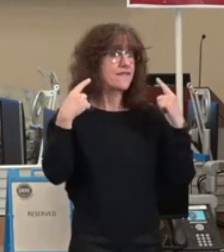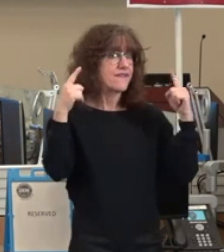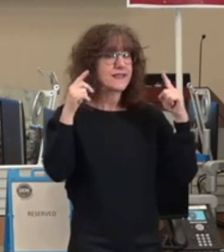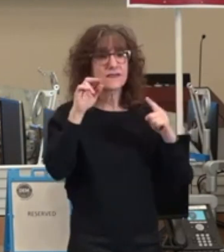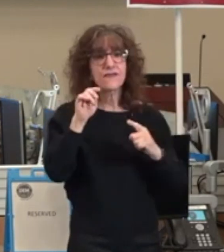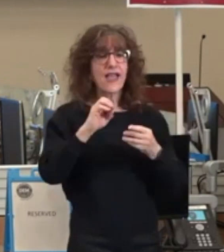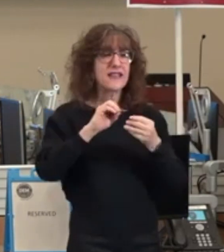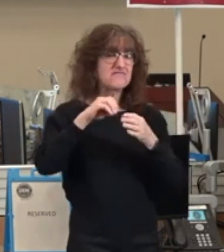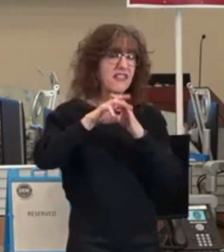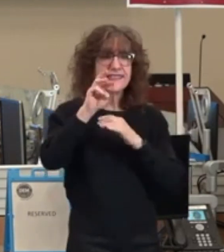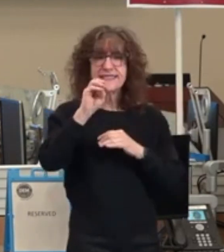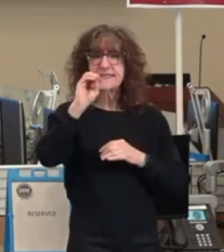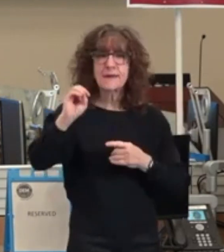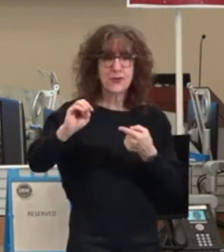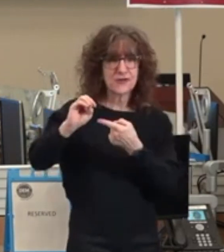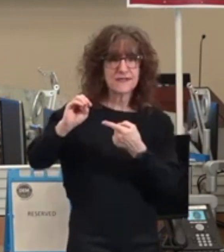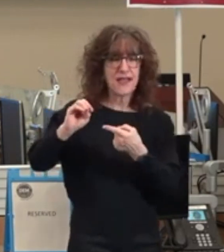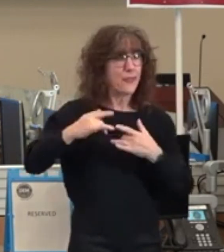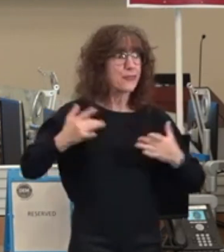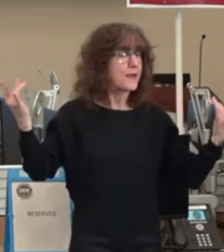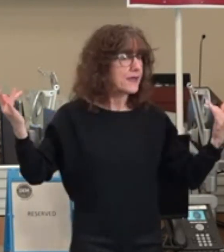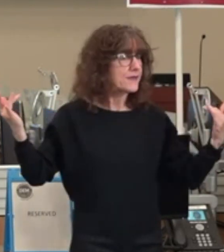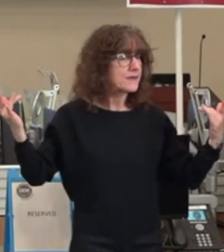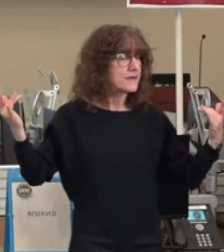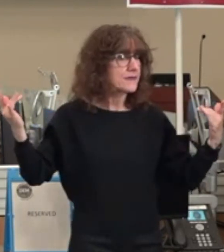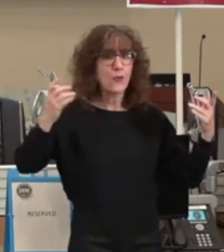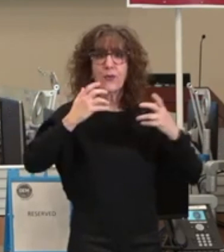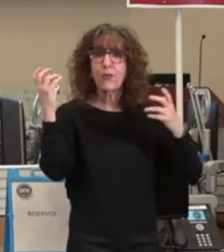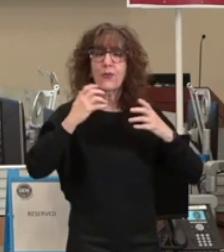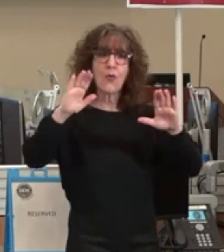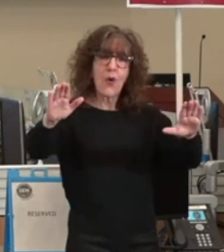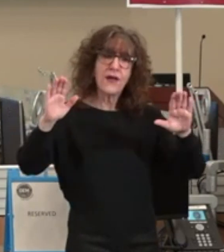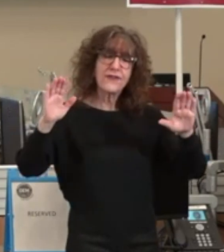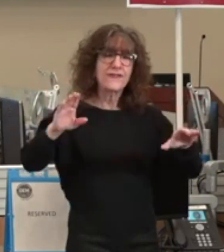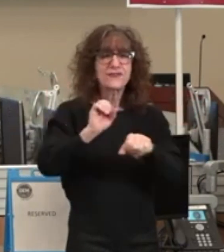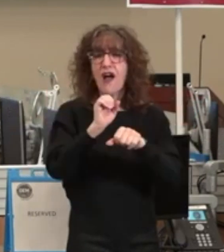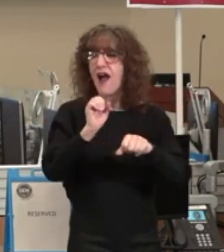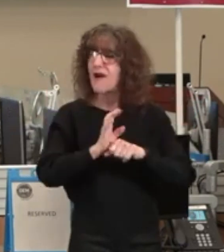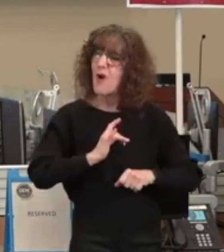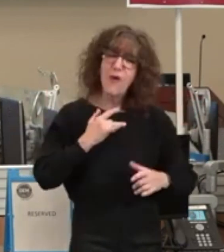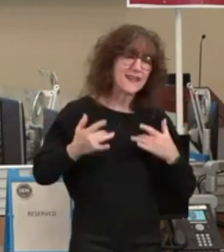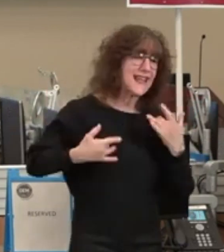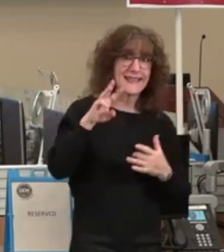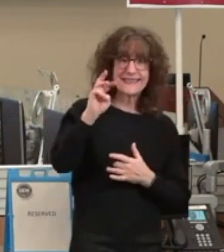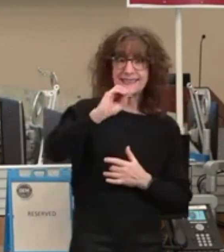in the 60s, in the 60%, we would be thrilled. Tremendous vaccine, wonderful job. We're really